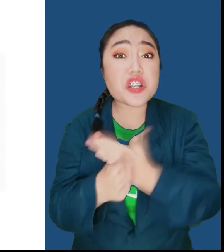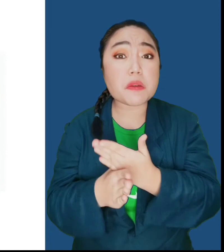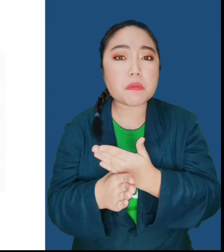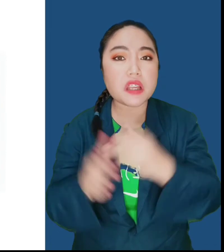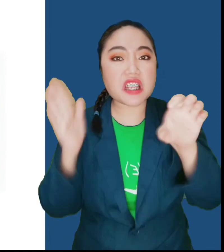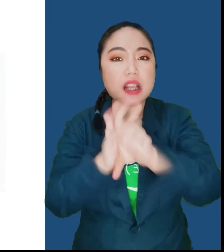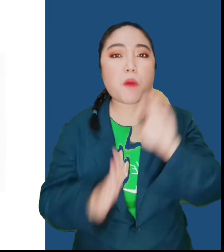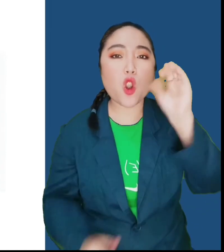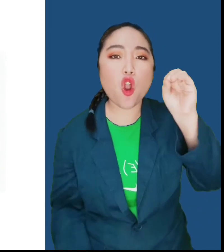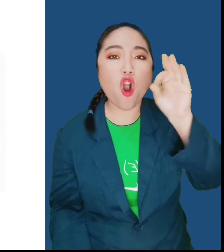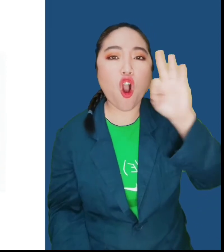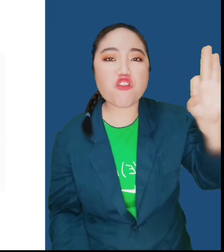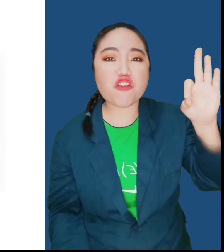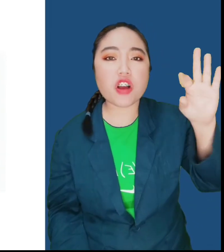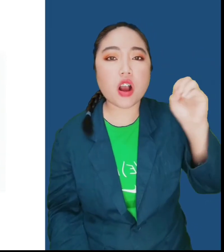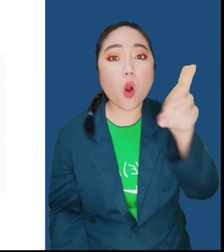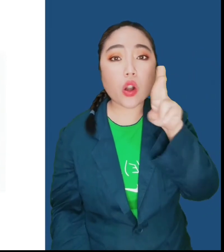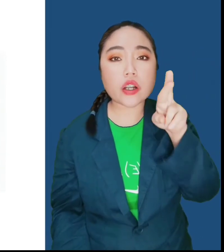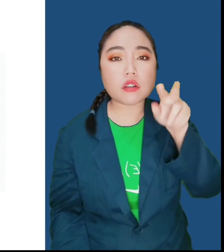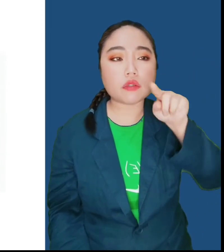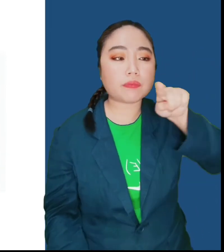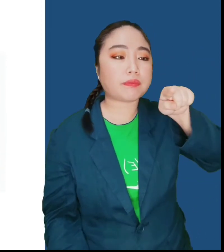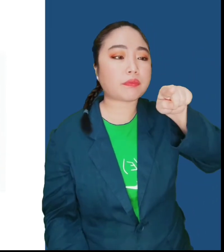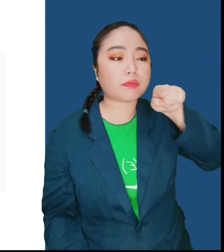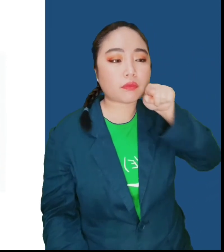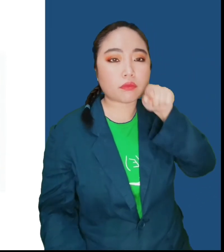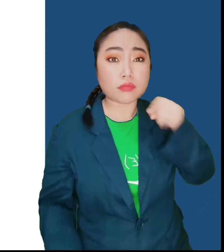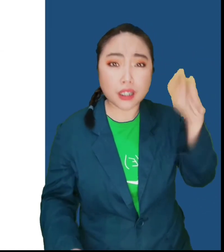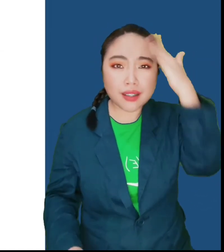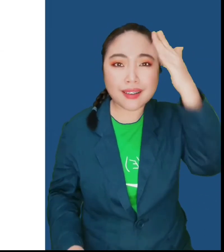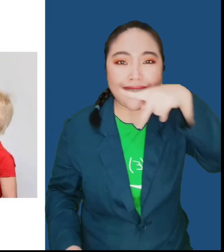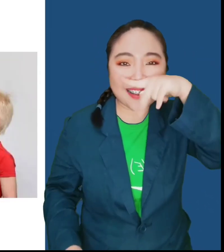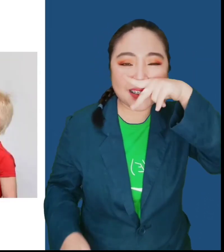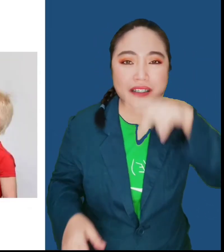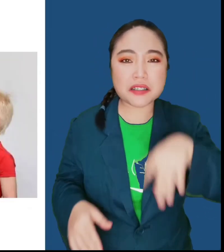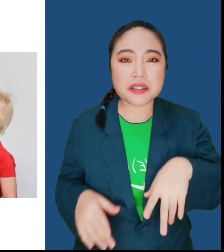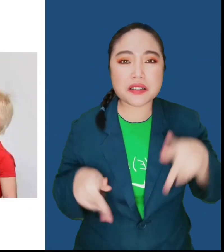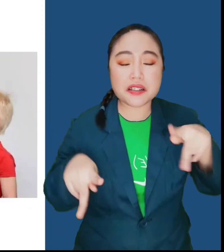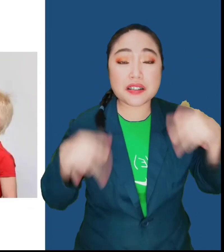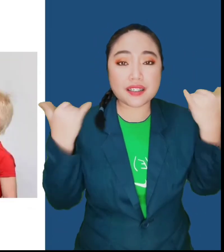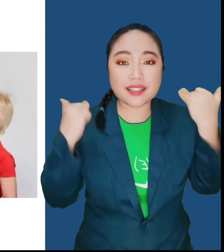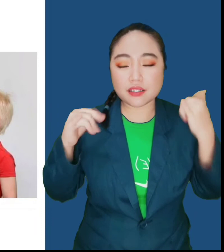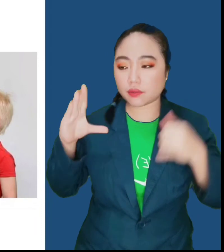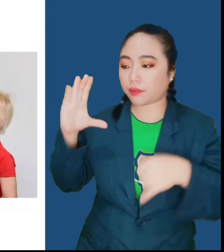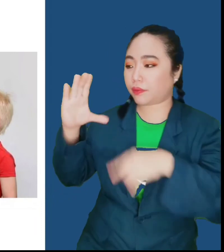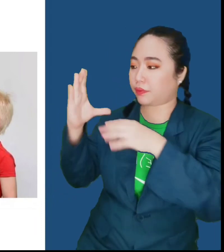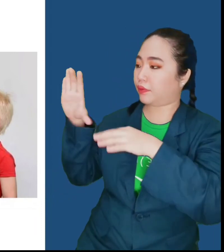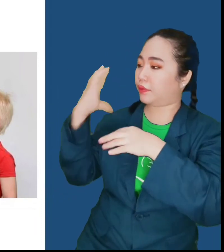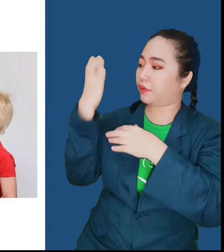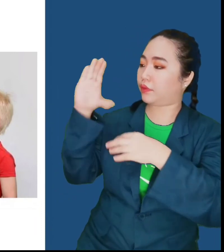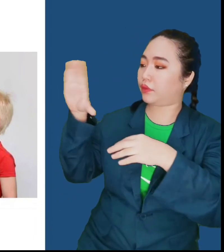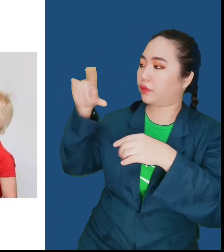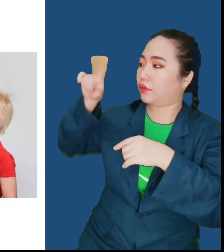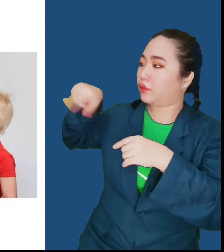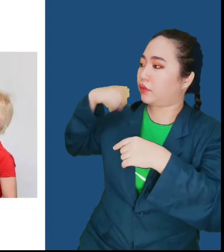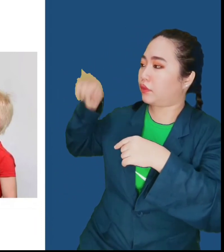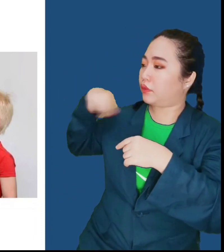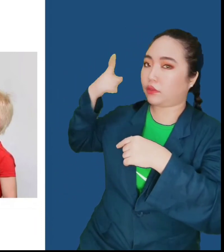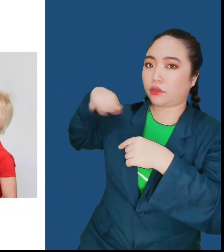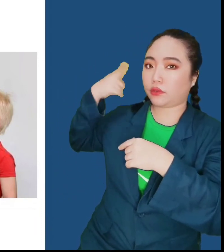would stop if you switch it off or you play it like a kid, like this